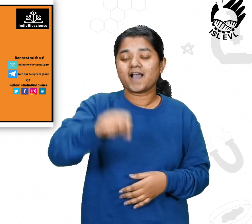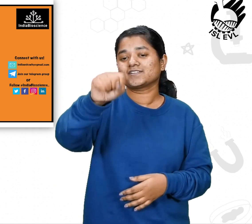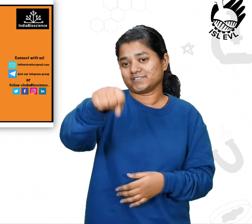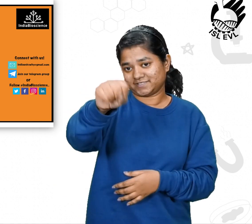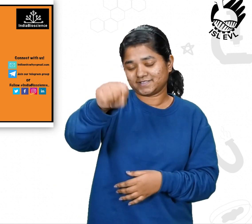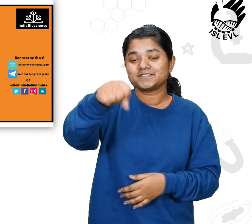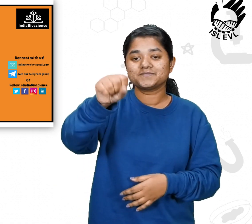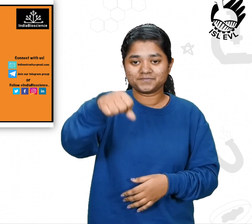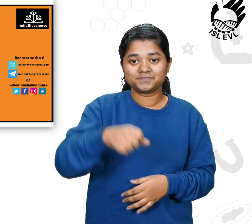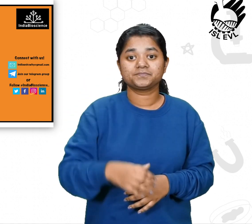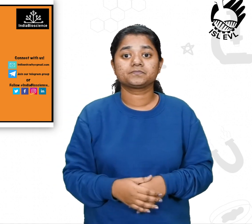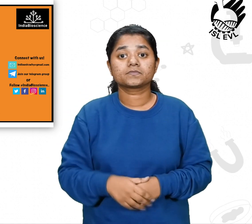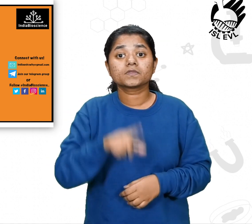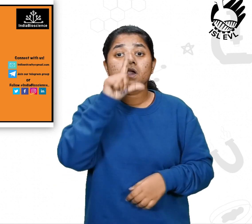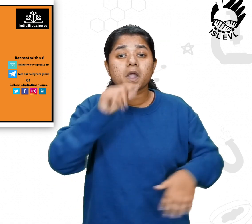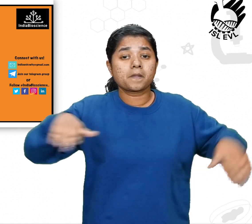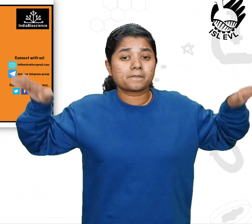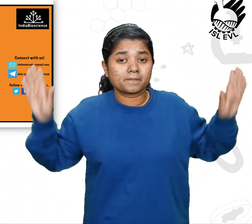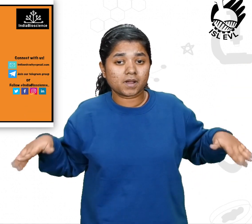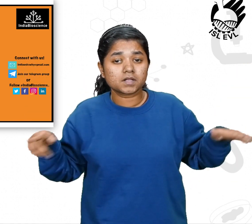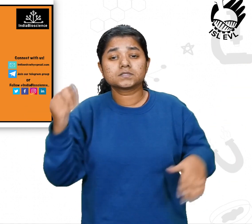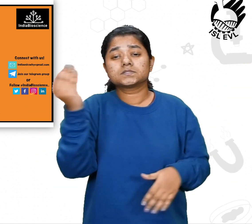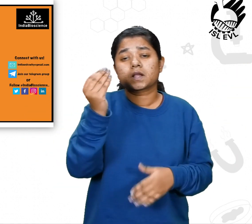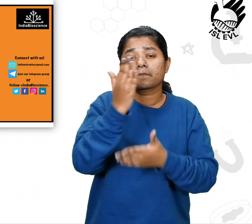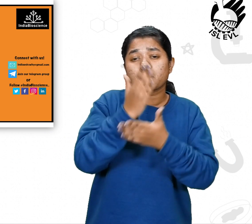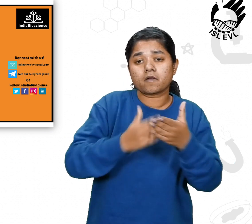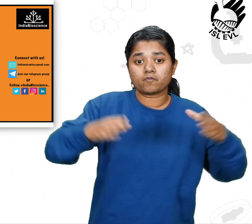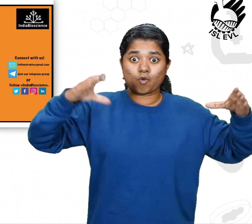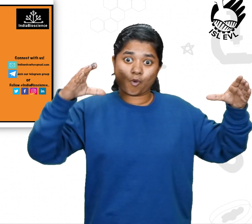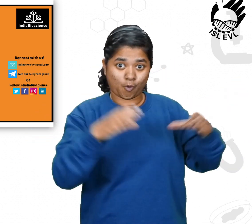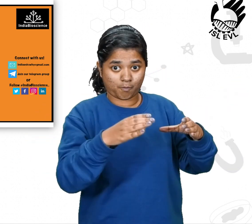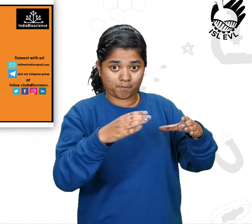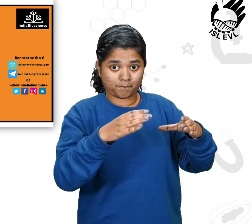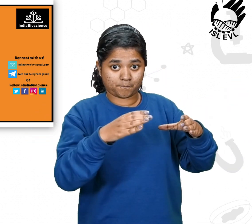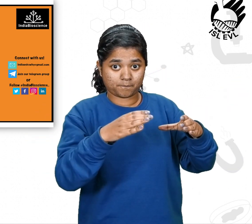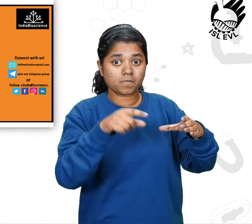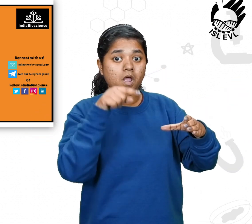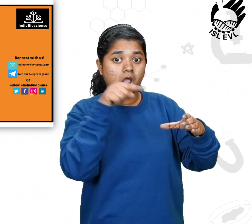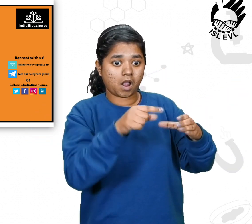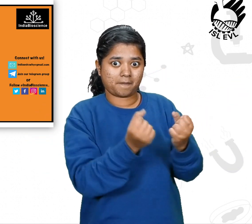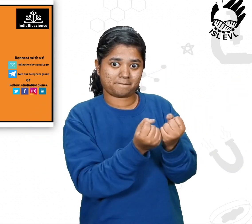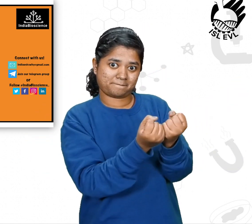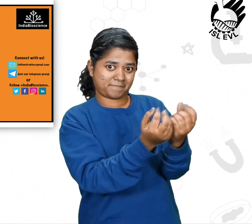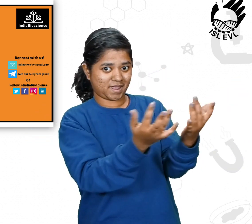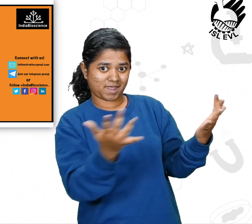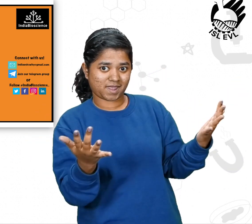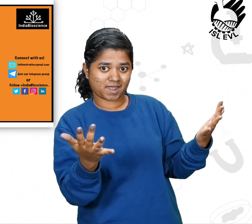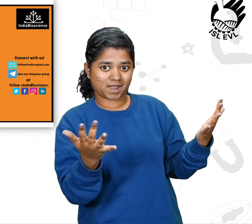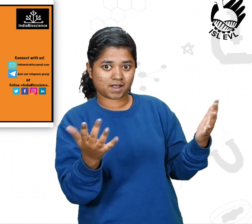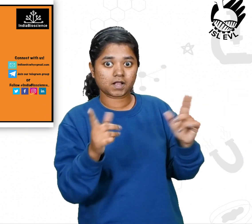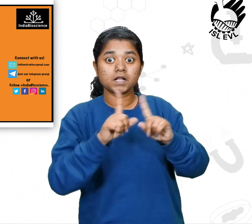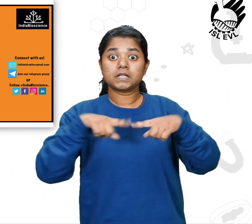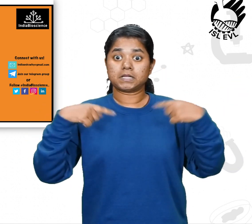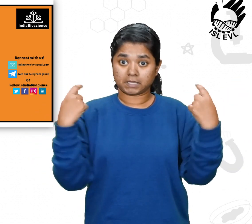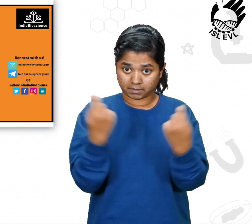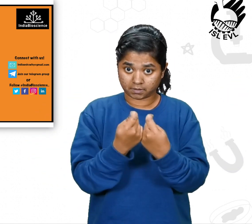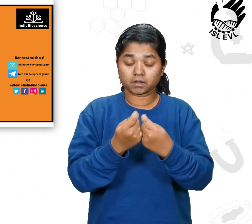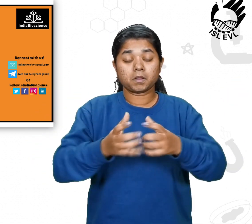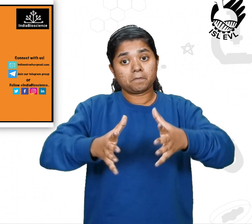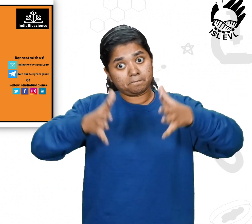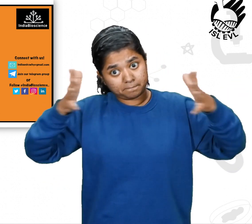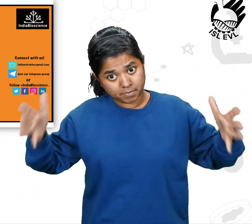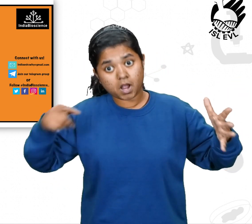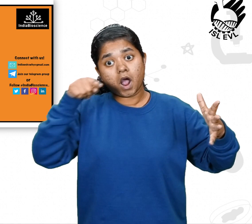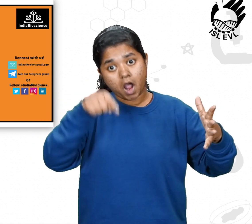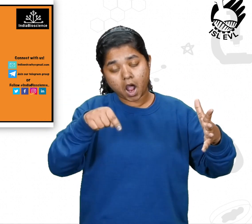Oh, yes, Utsuka. Some birds fly together to get the maximum benefits of their numbers. They're a large